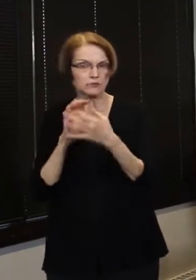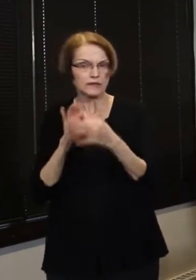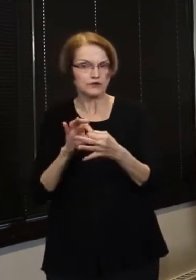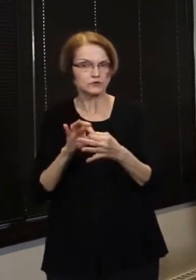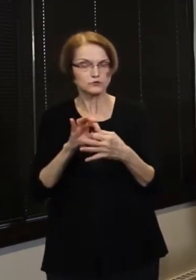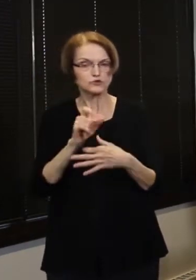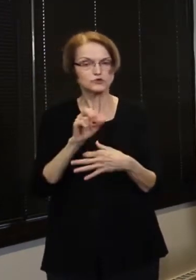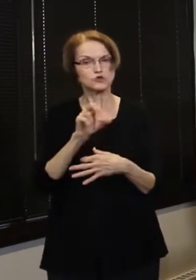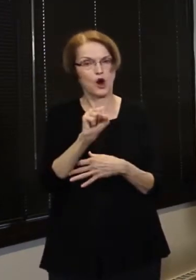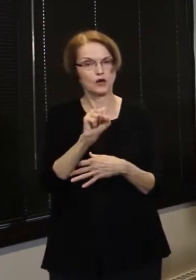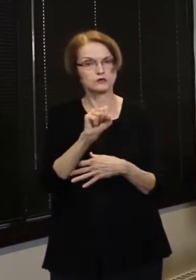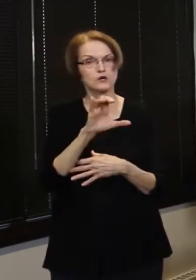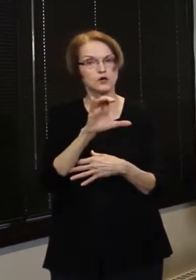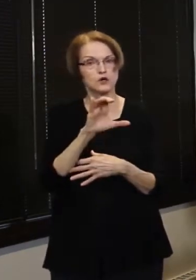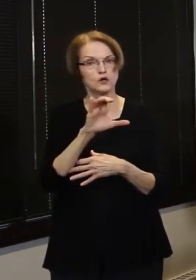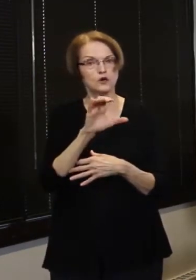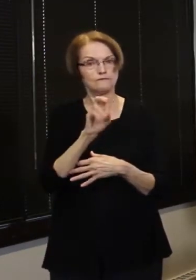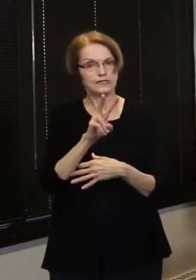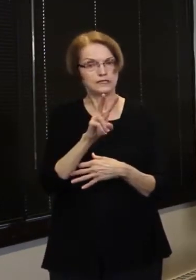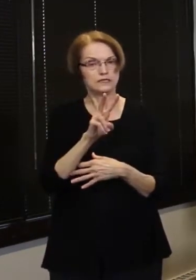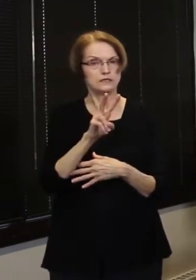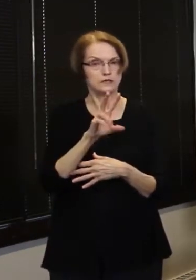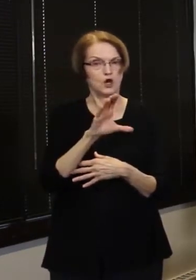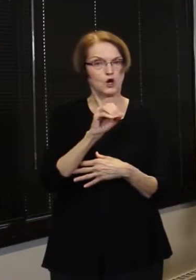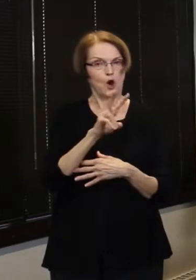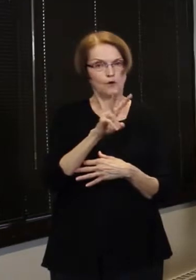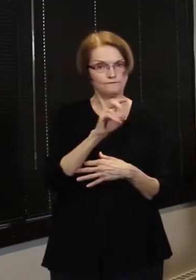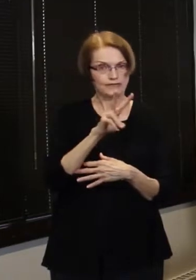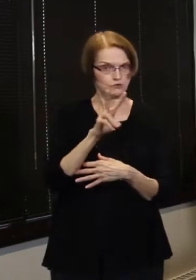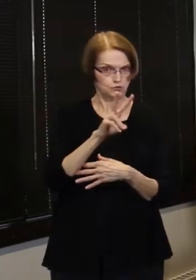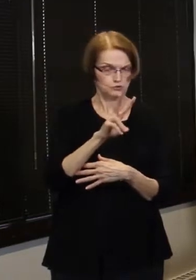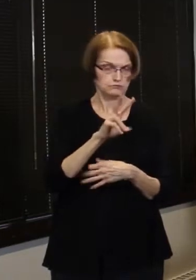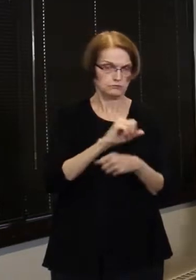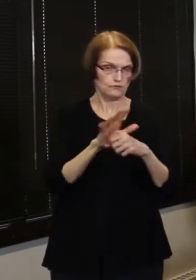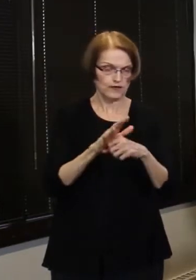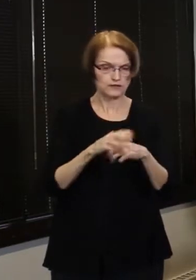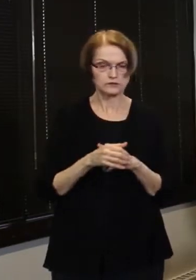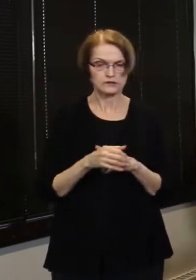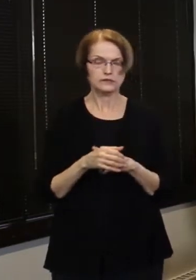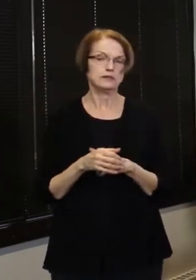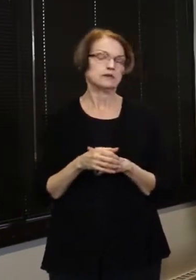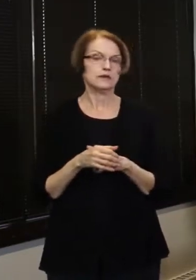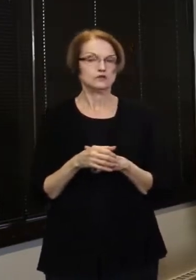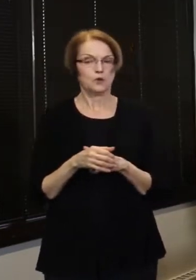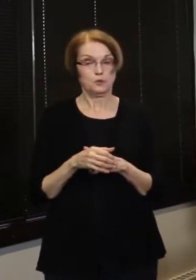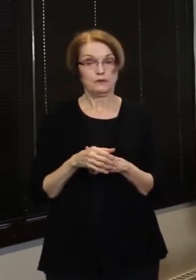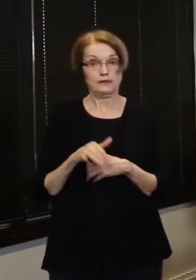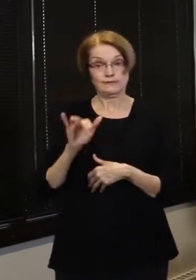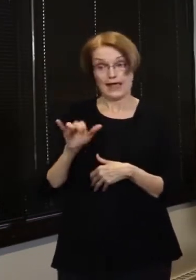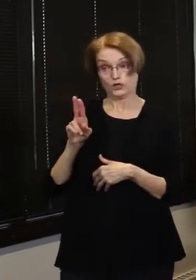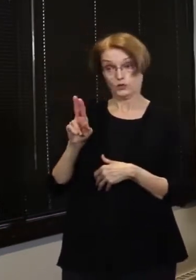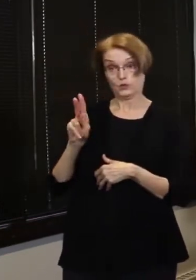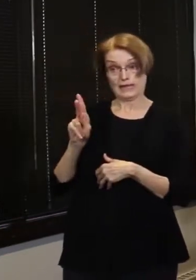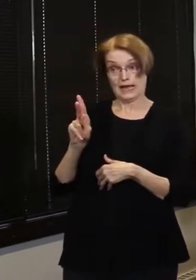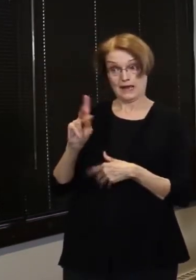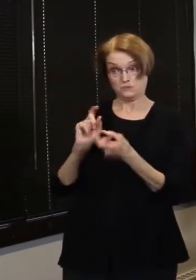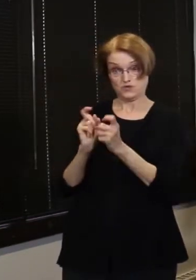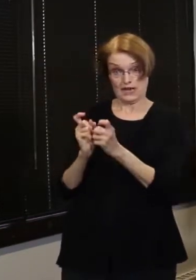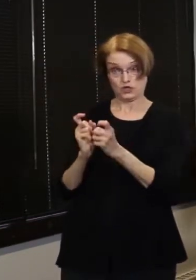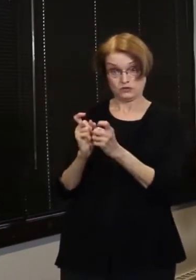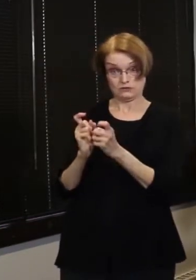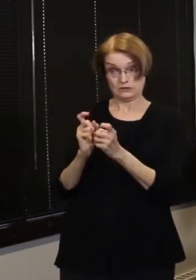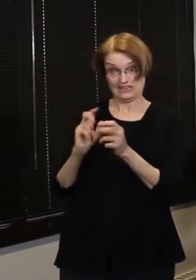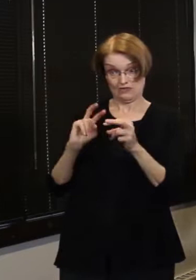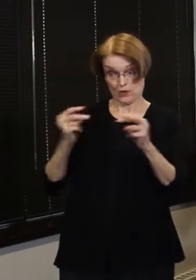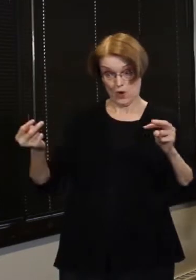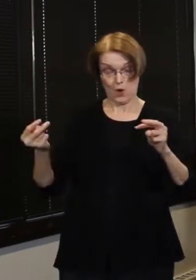SARS-CoV-2. Now, the small mutations within the genetic code, such as that UK mutation, should not play a